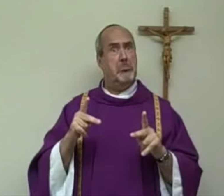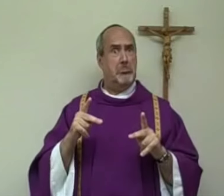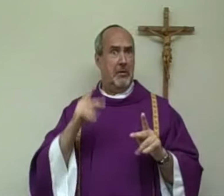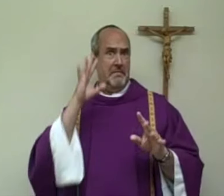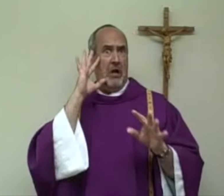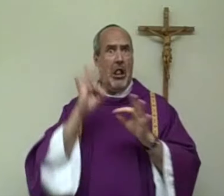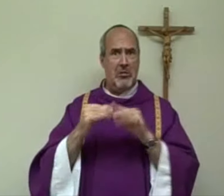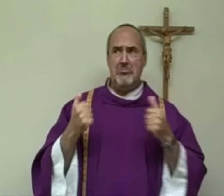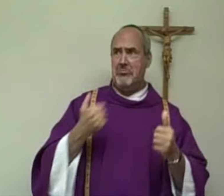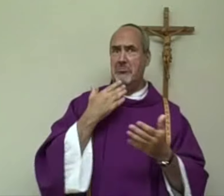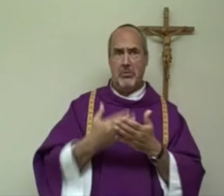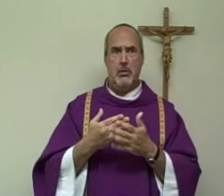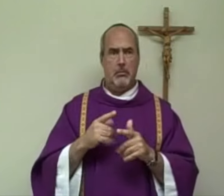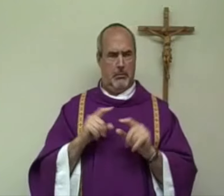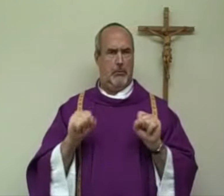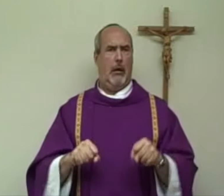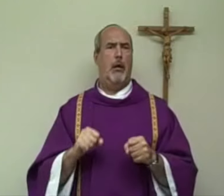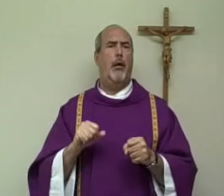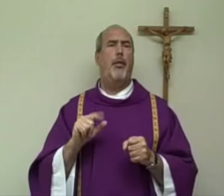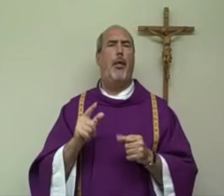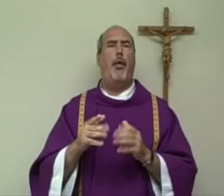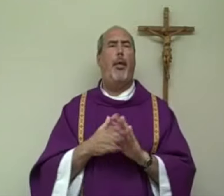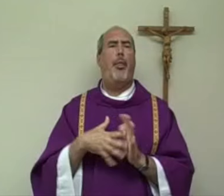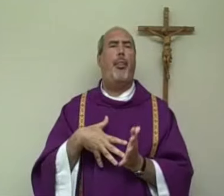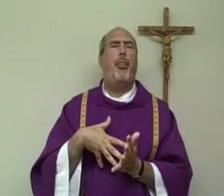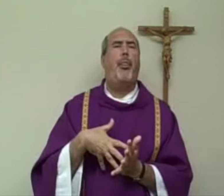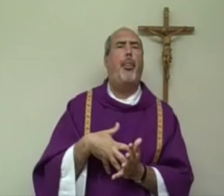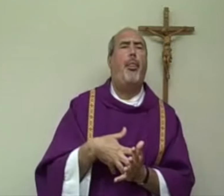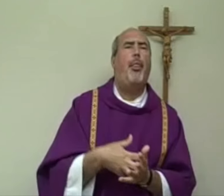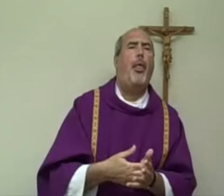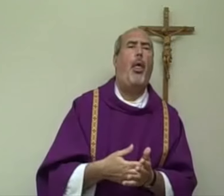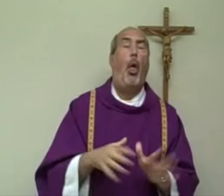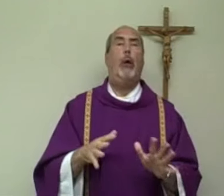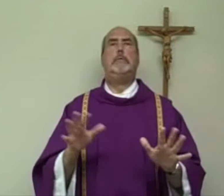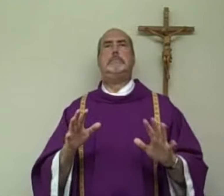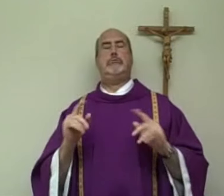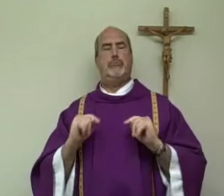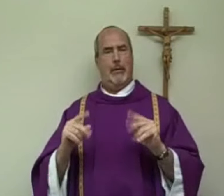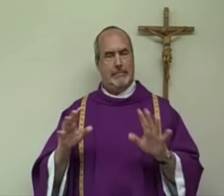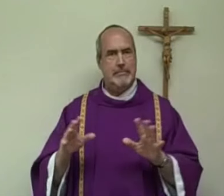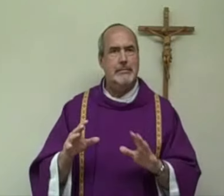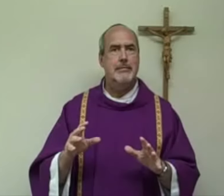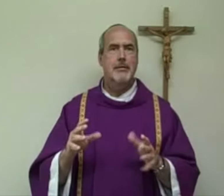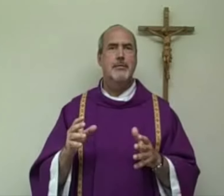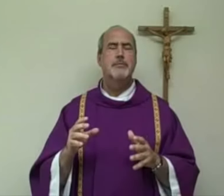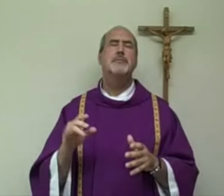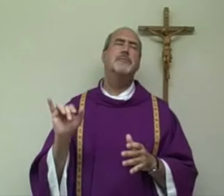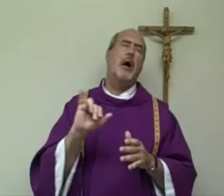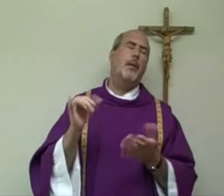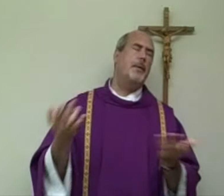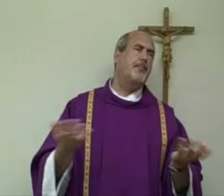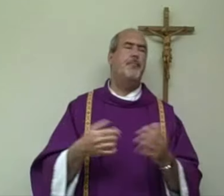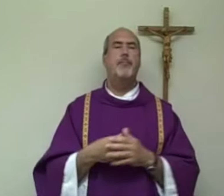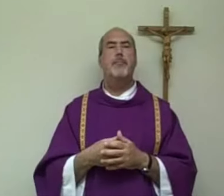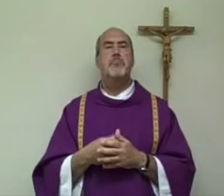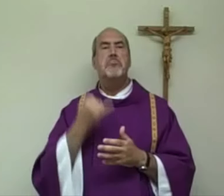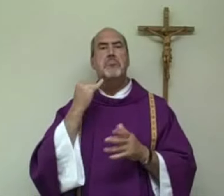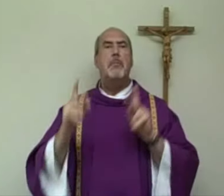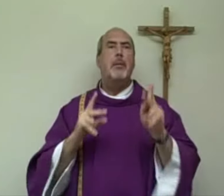As people, we have our faith, but we tend to let our faith weaken, and then we try to